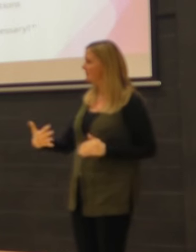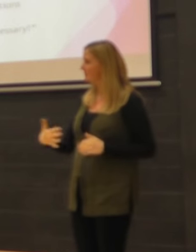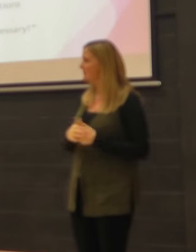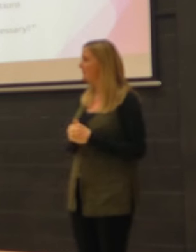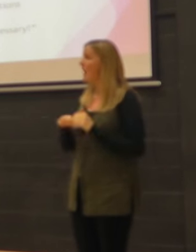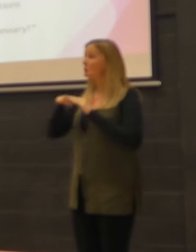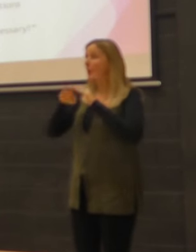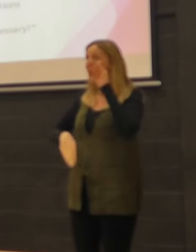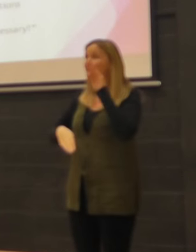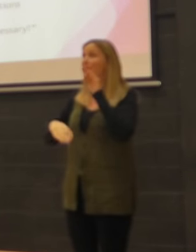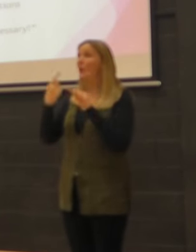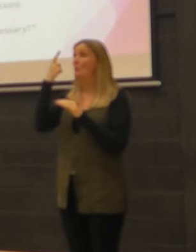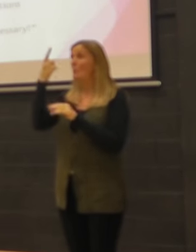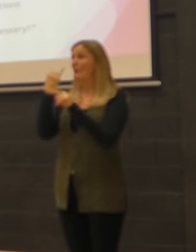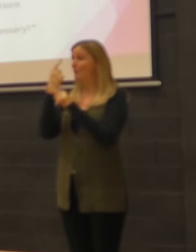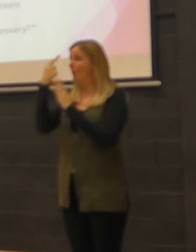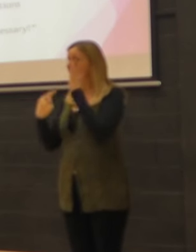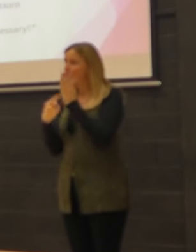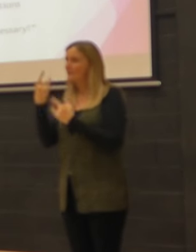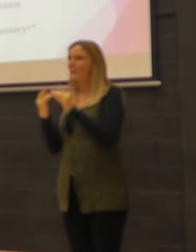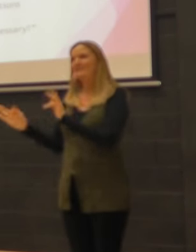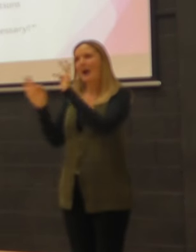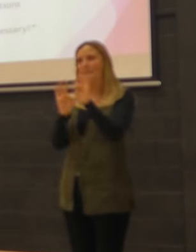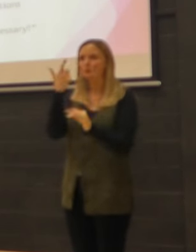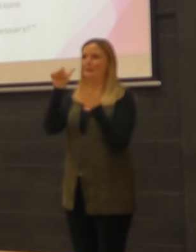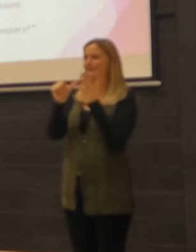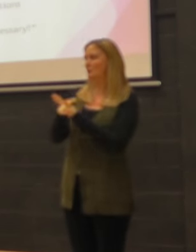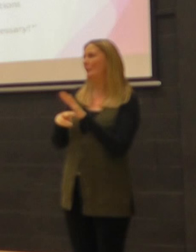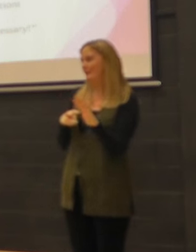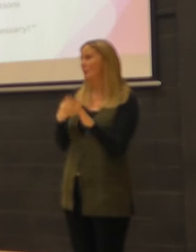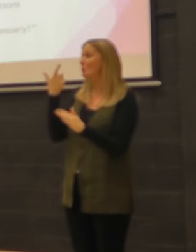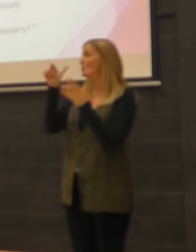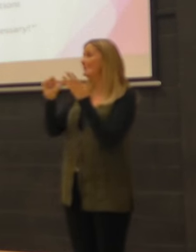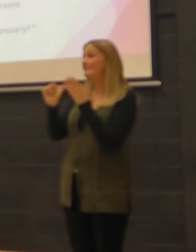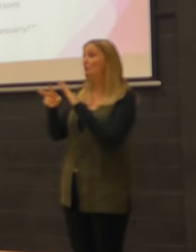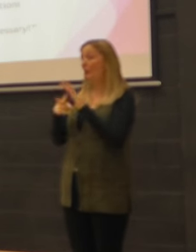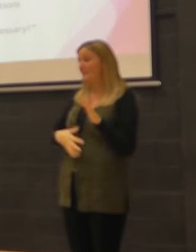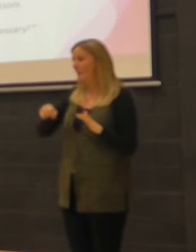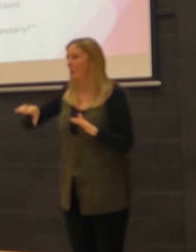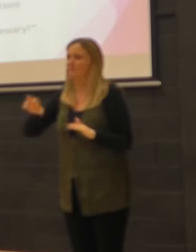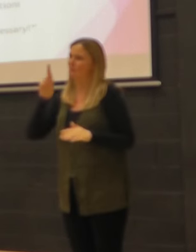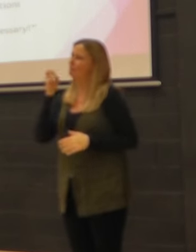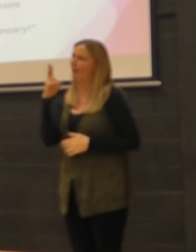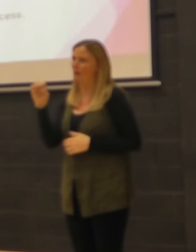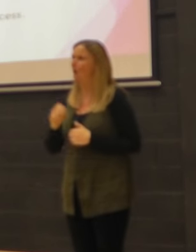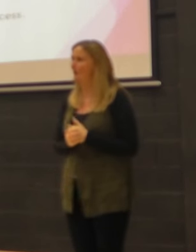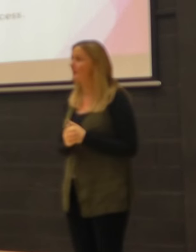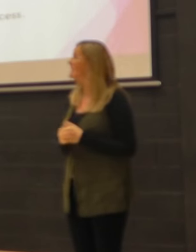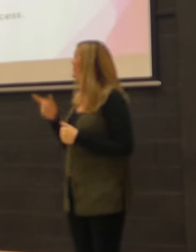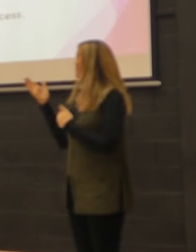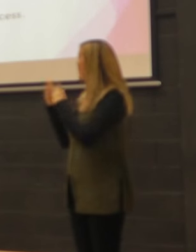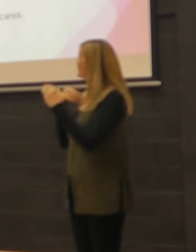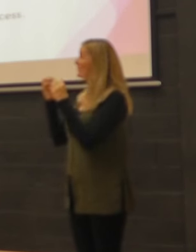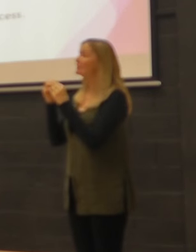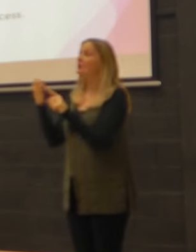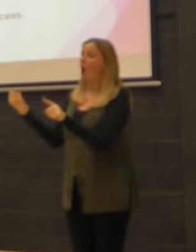than 1 in 1,000 happen after 26 weeks. 26 weeks is quite rare. And again, as I said, as early as possible, as late